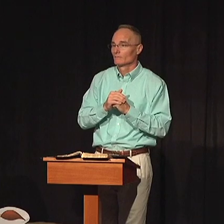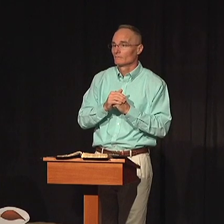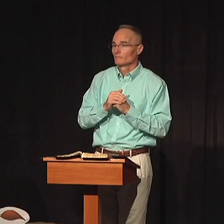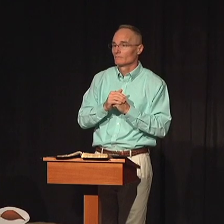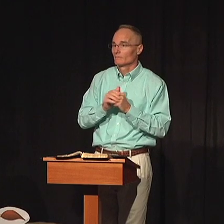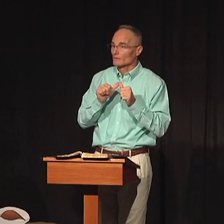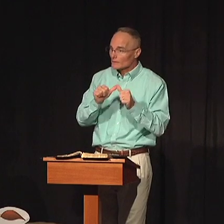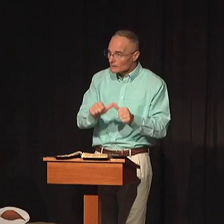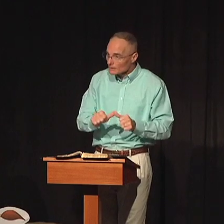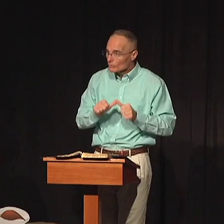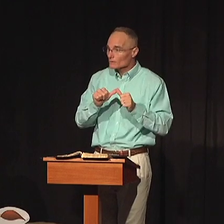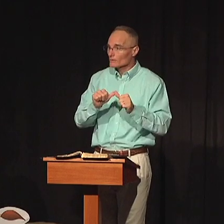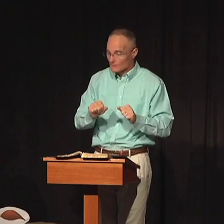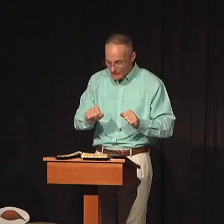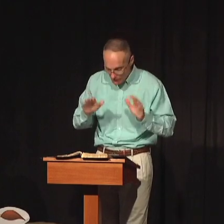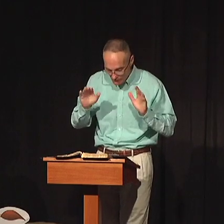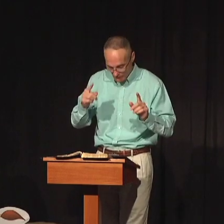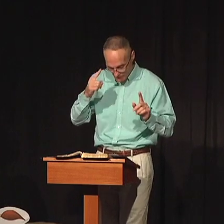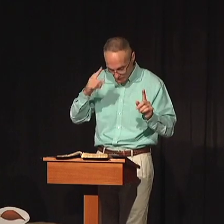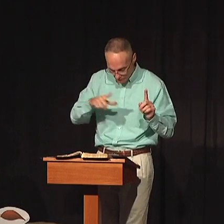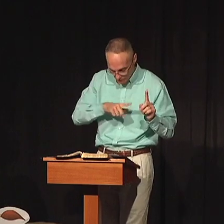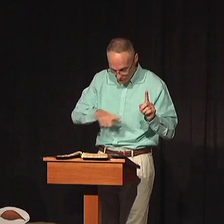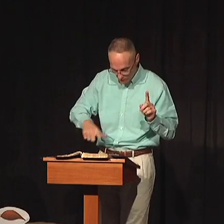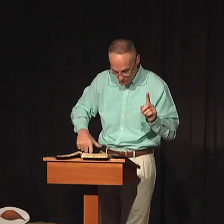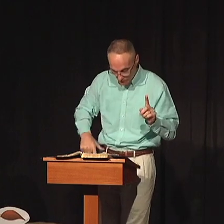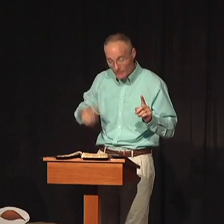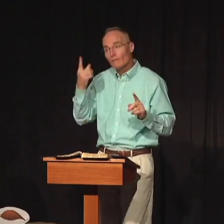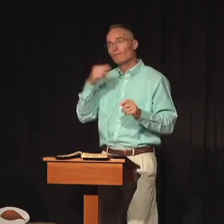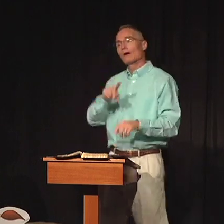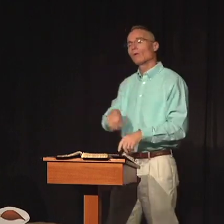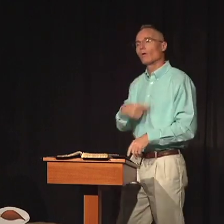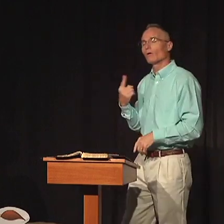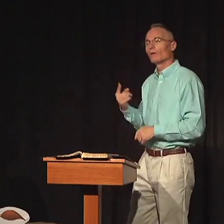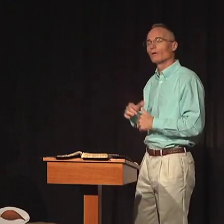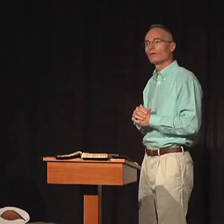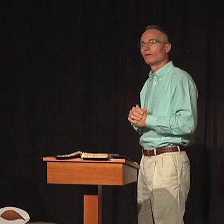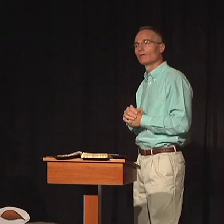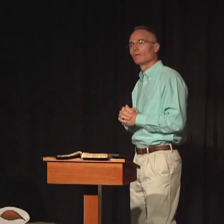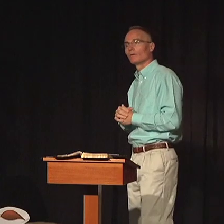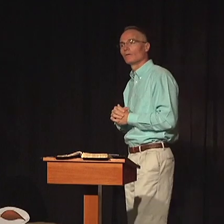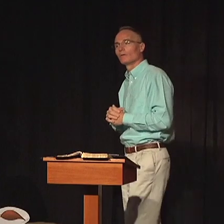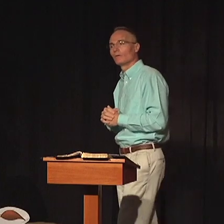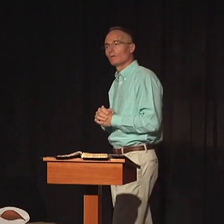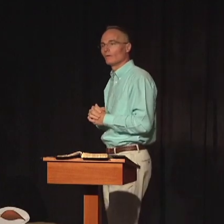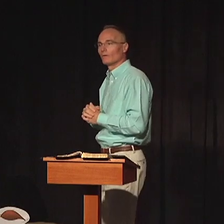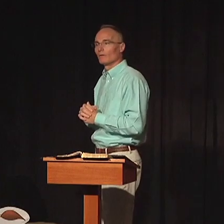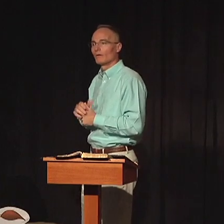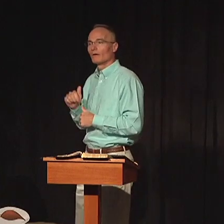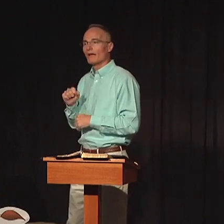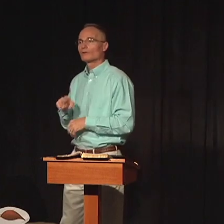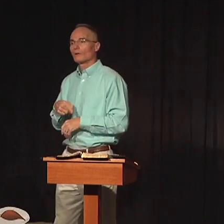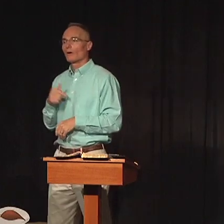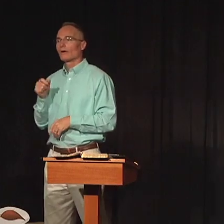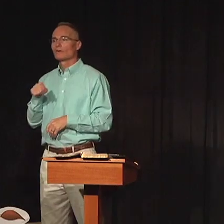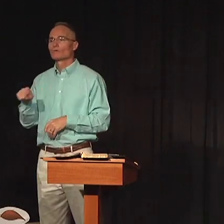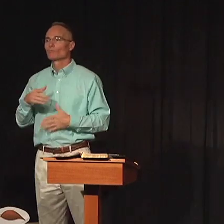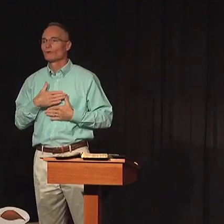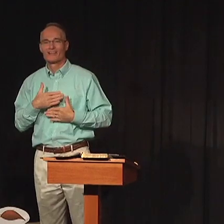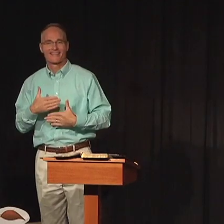sacrifice, a continual sacrifice for the Lord. And how long do we do that? As